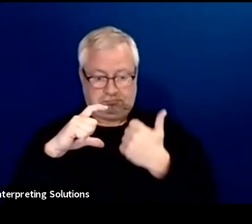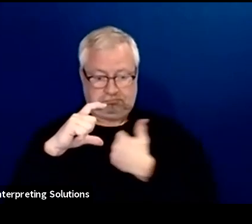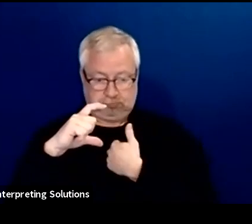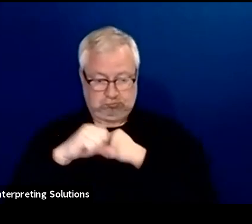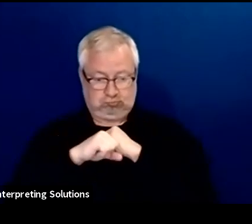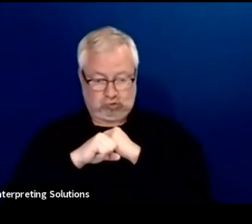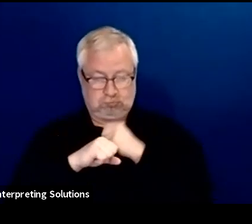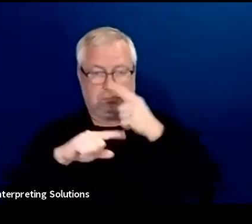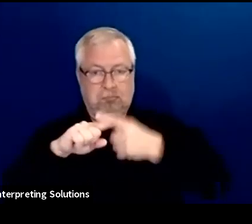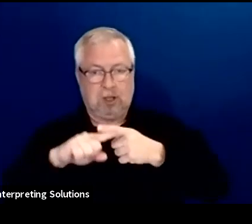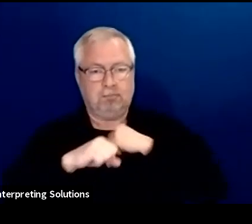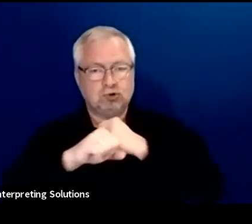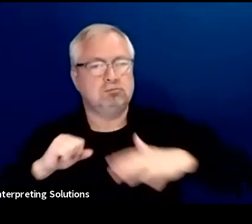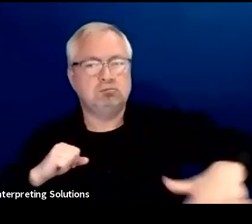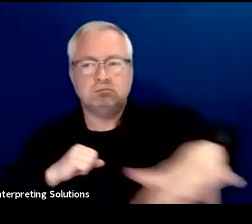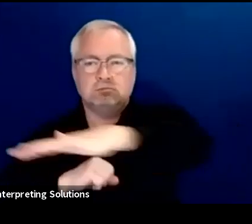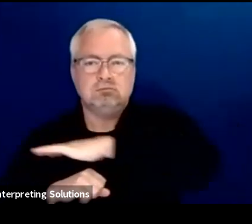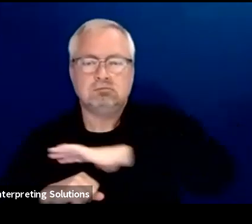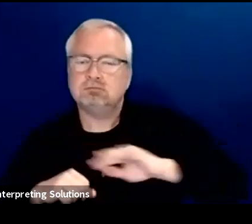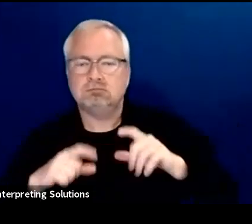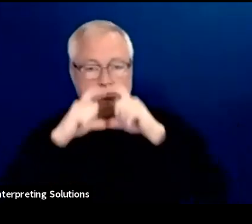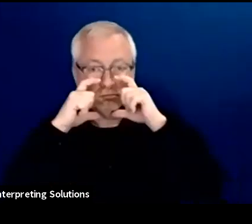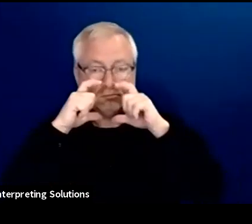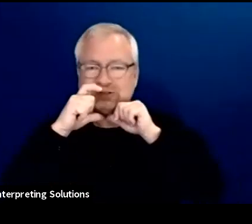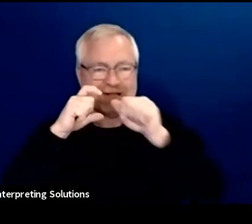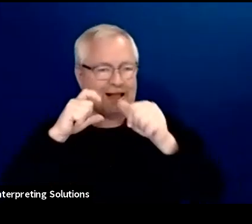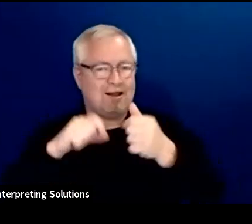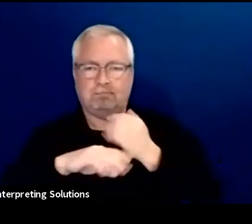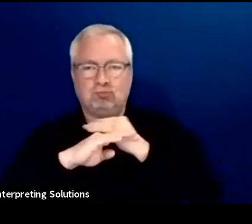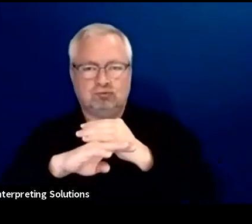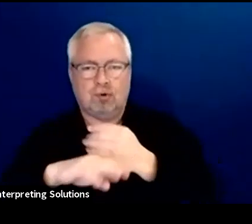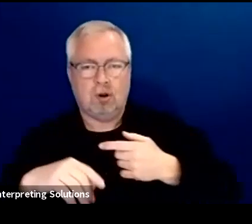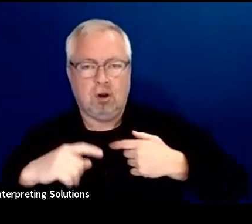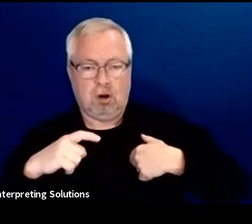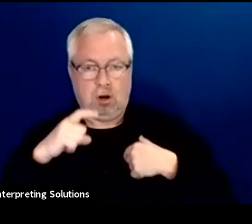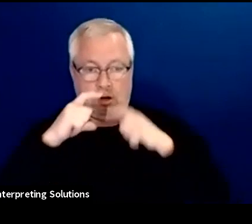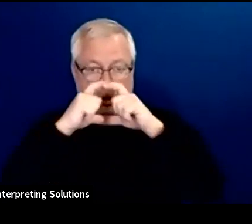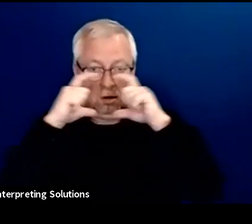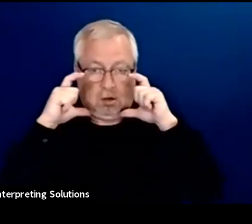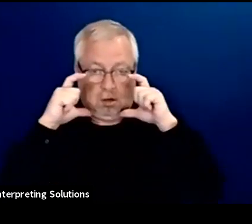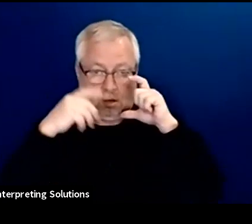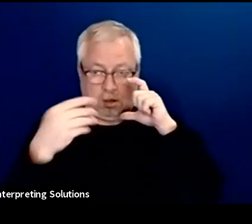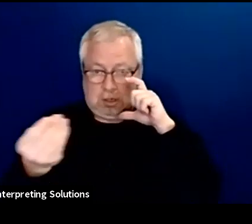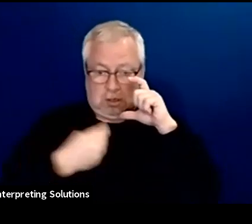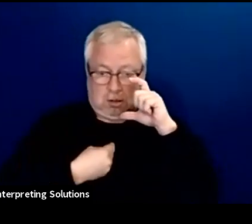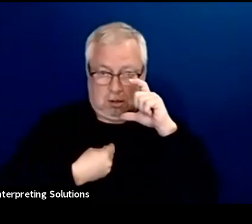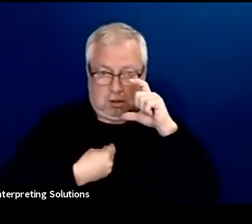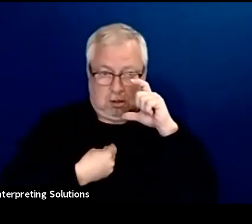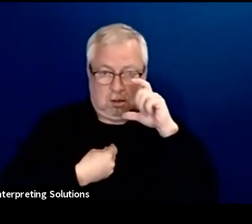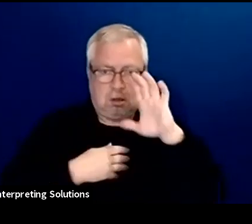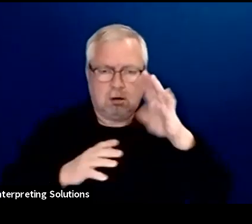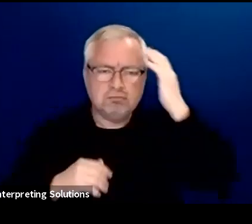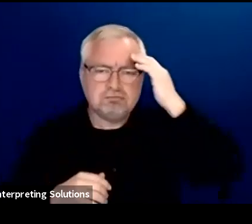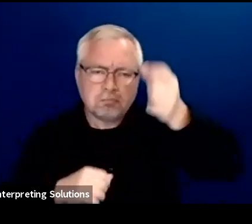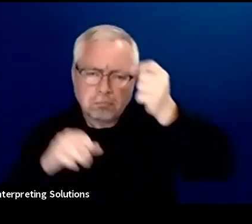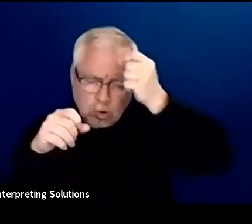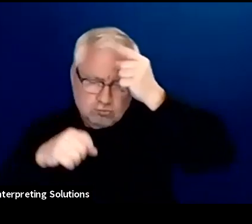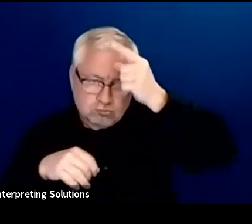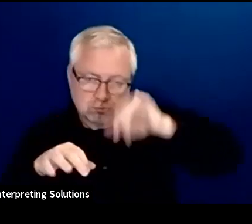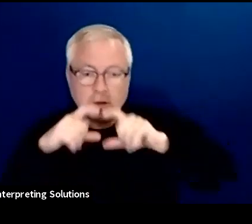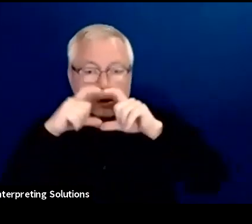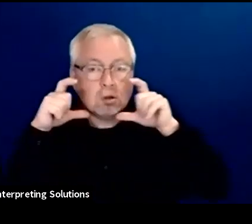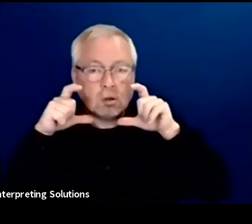wearer from acquiring the illness. So it's just important that people understand what the mask is for. And the fact that these masks